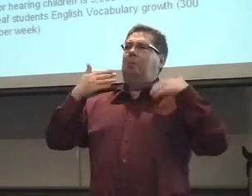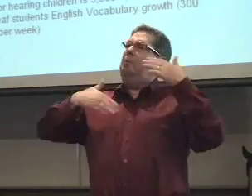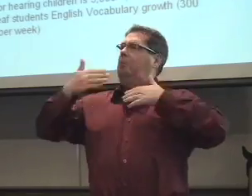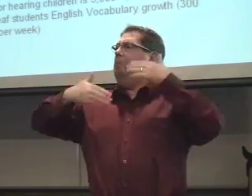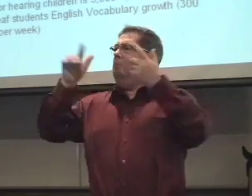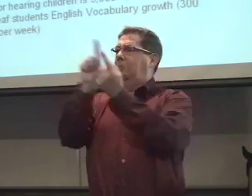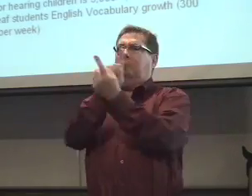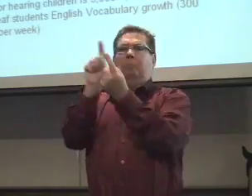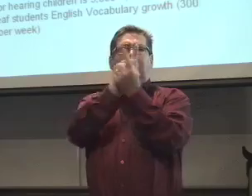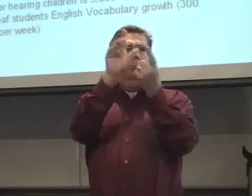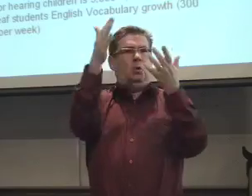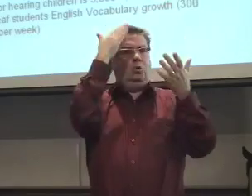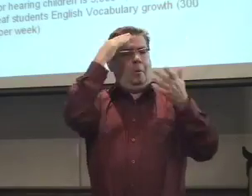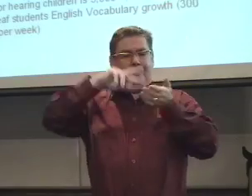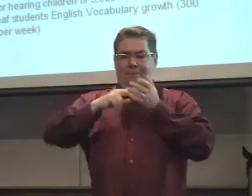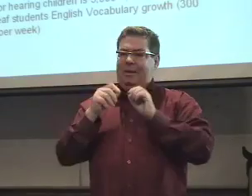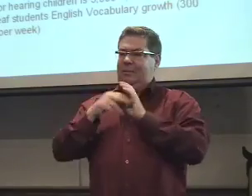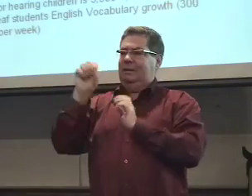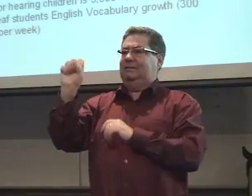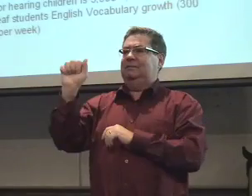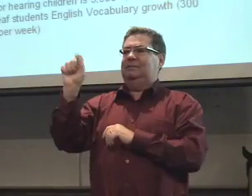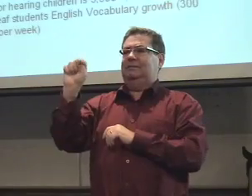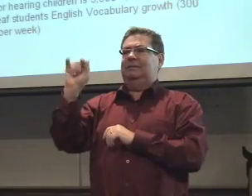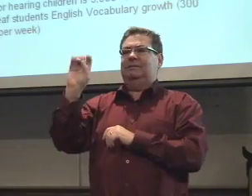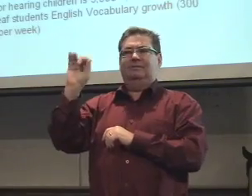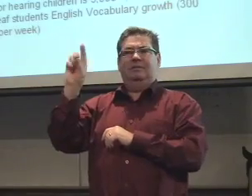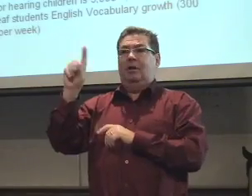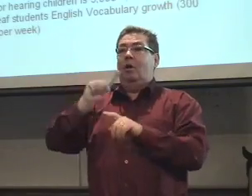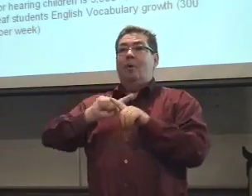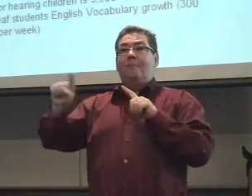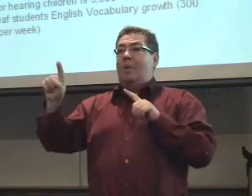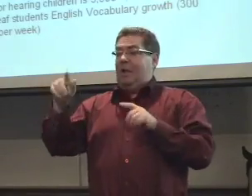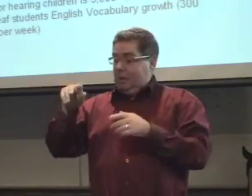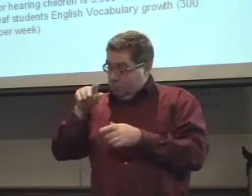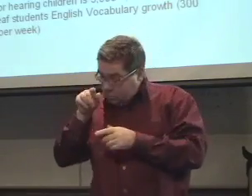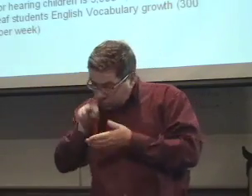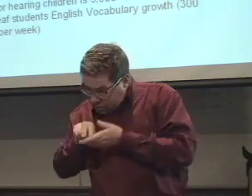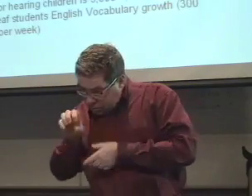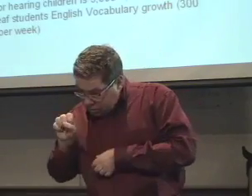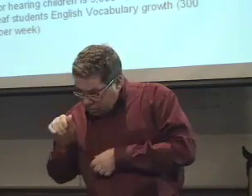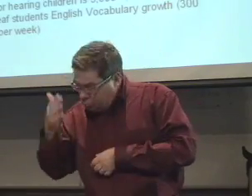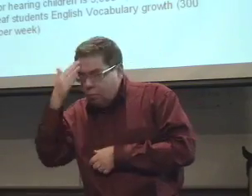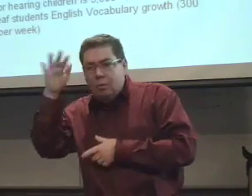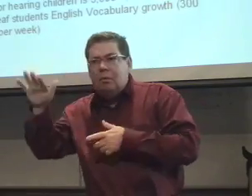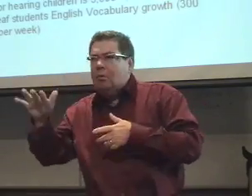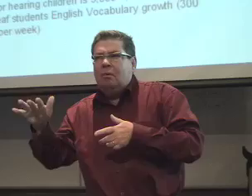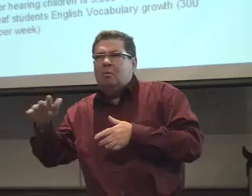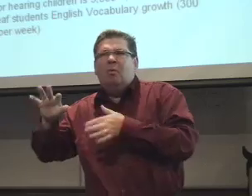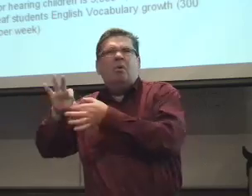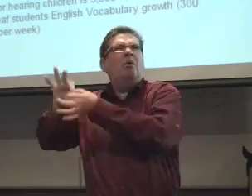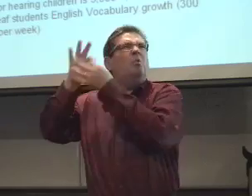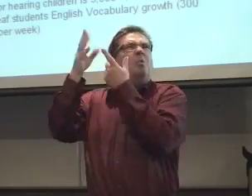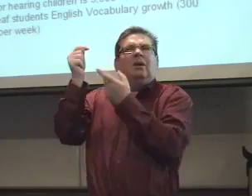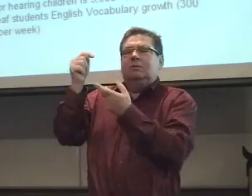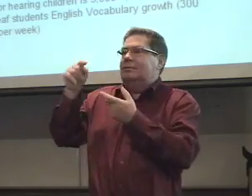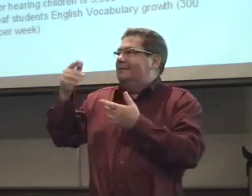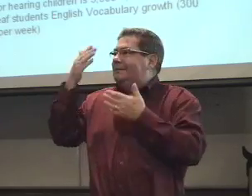They do. Satisfied. I know what that means. I don't know SAT, what it is in English. I can't identify it there.